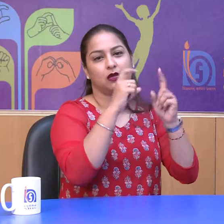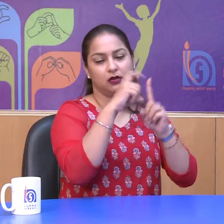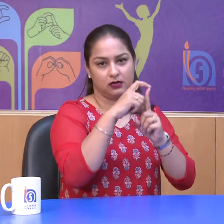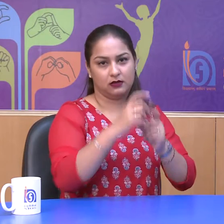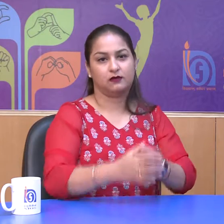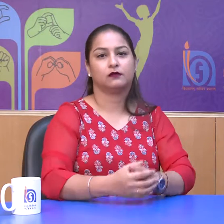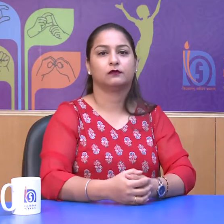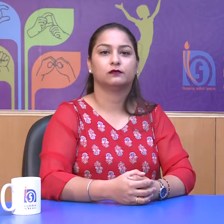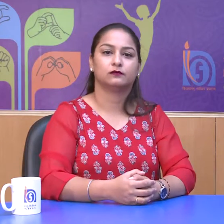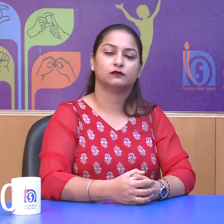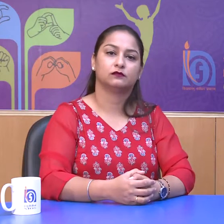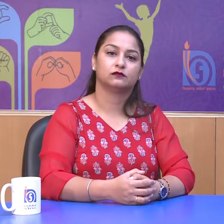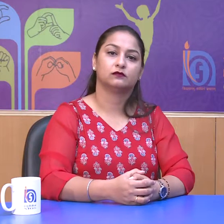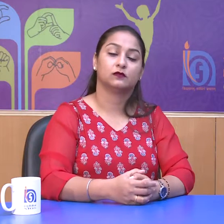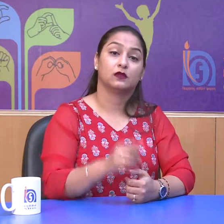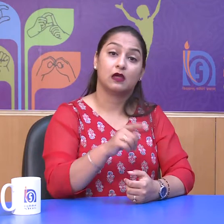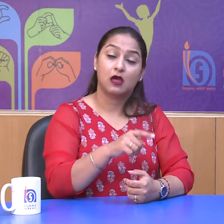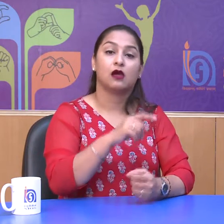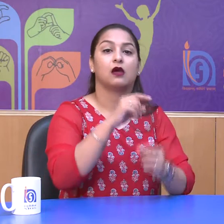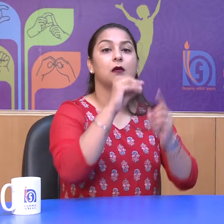Aurangabad, and Mysore,